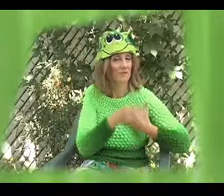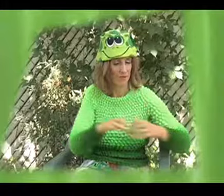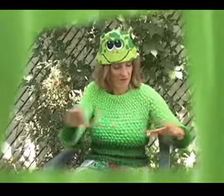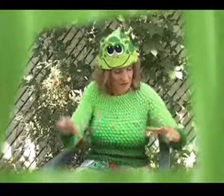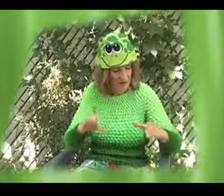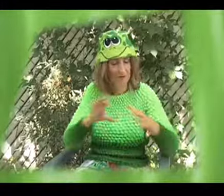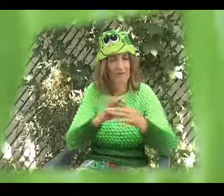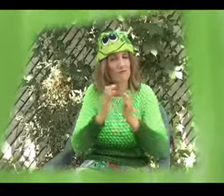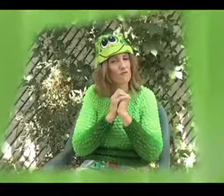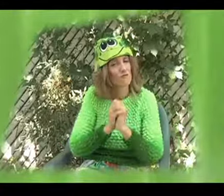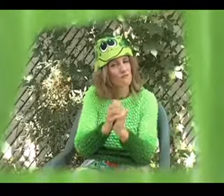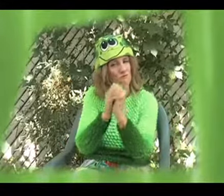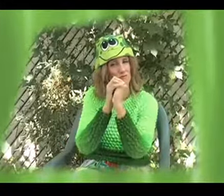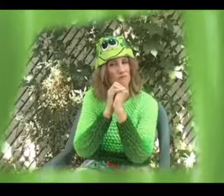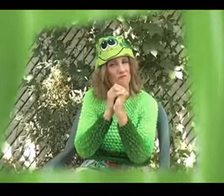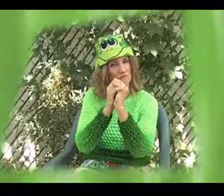That's your spiritual act of worship.